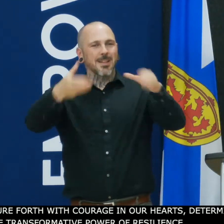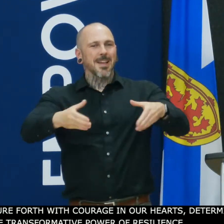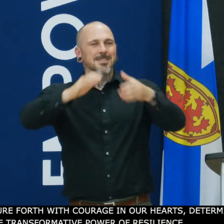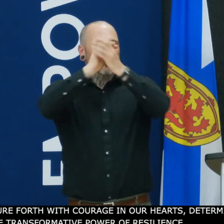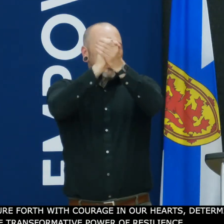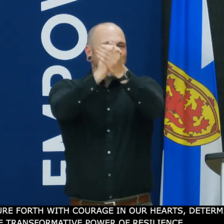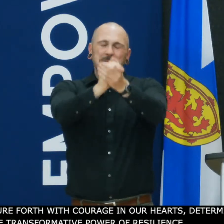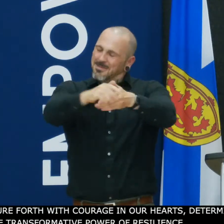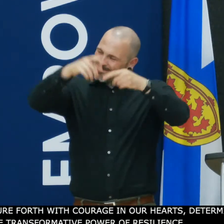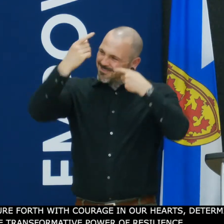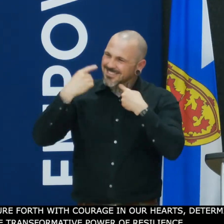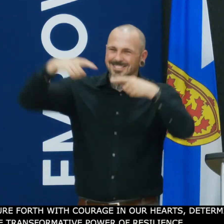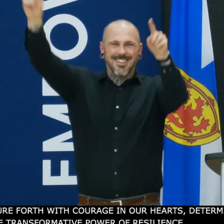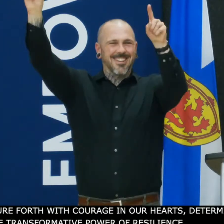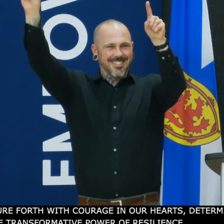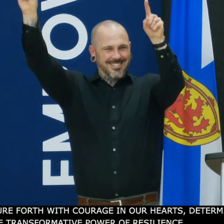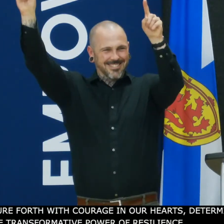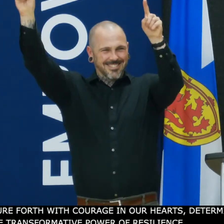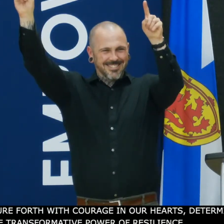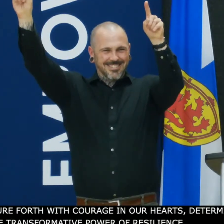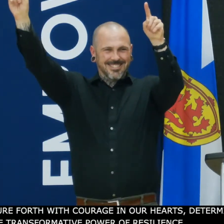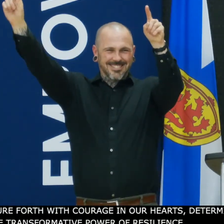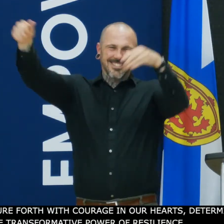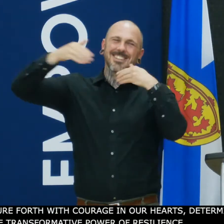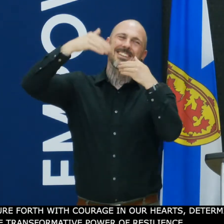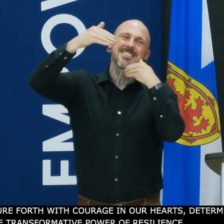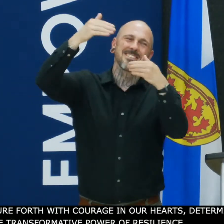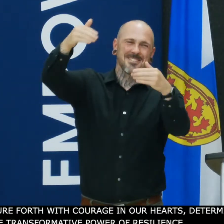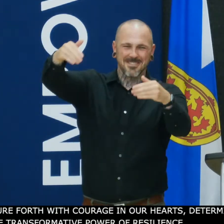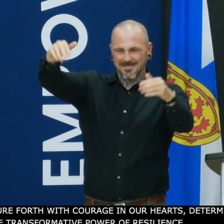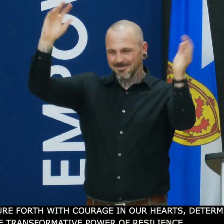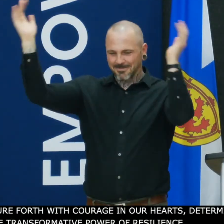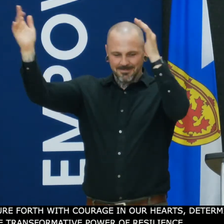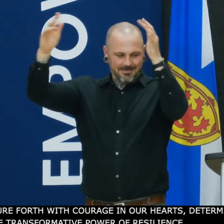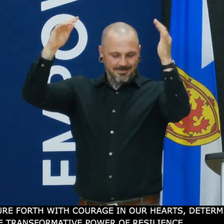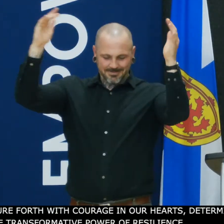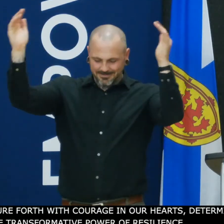it. Thank you.